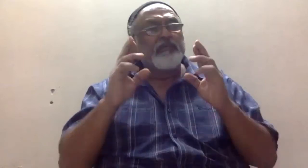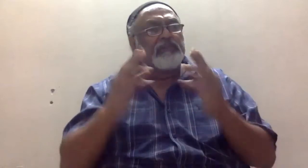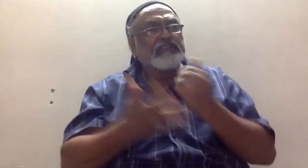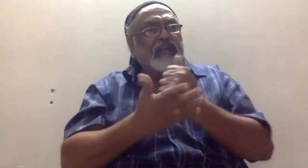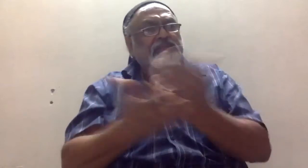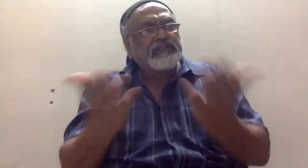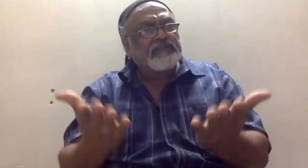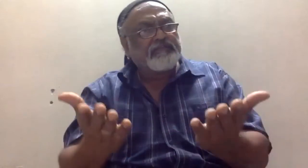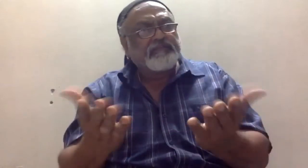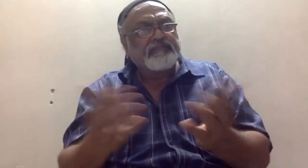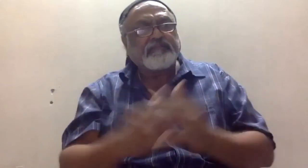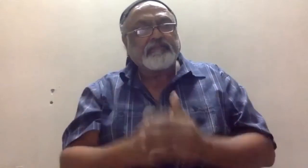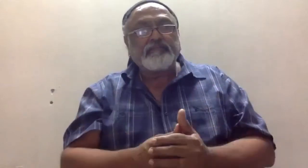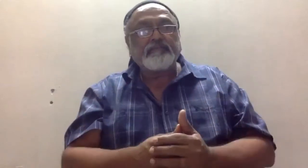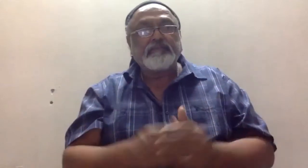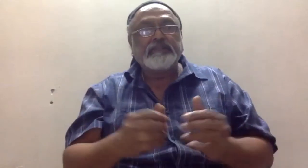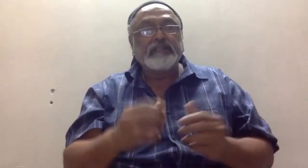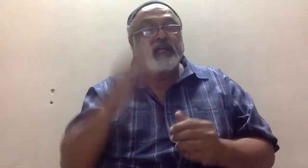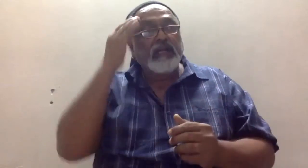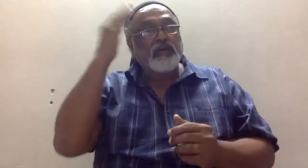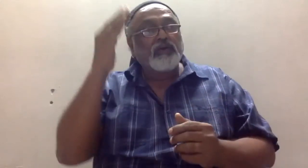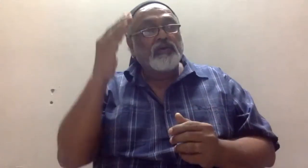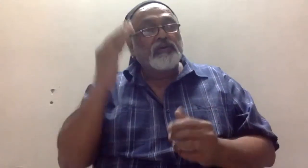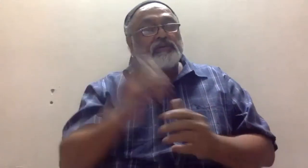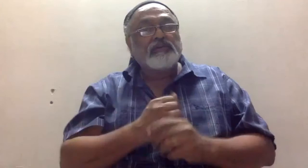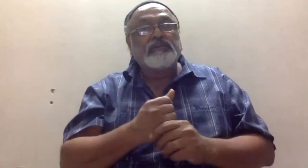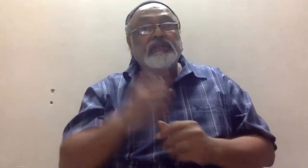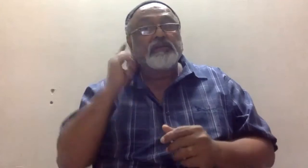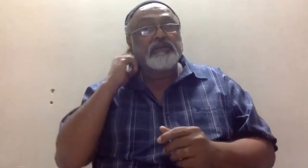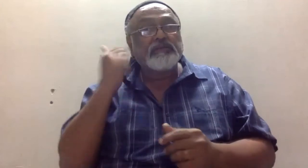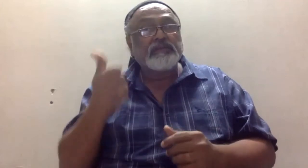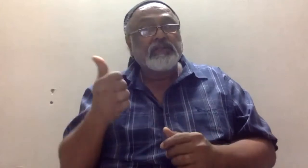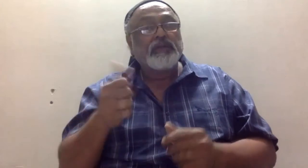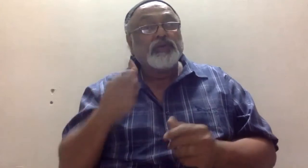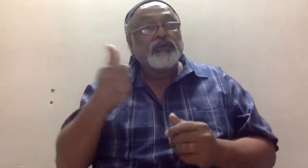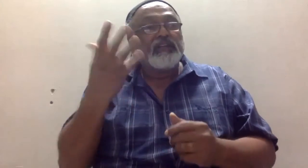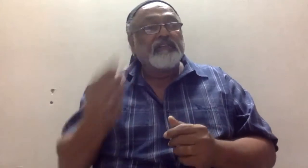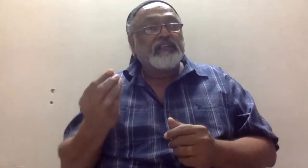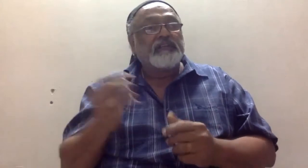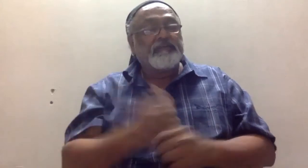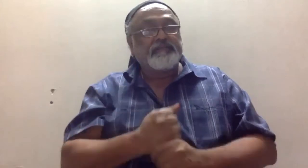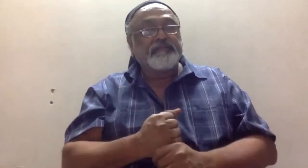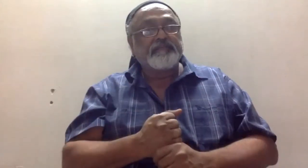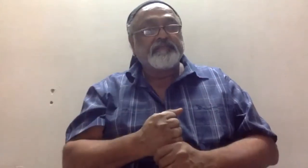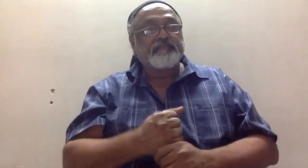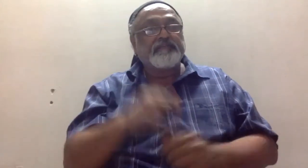Hello, sir. Am I audible? Yes, you are. Sir, good evening. Sir, as today you talked about access to